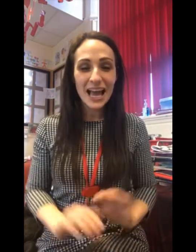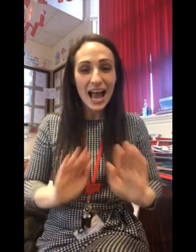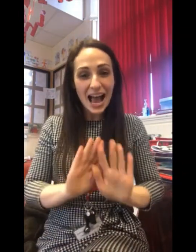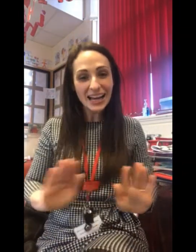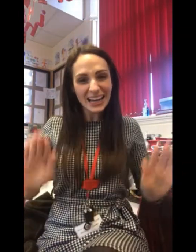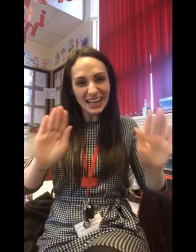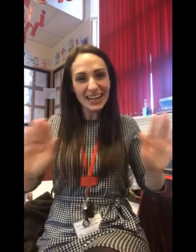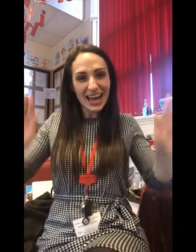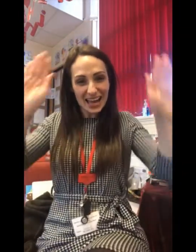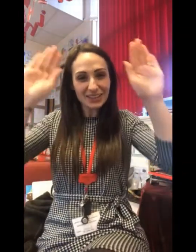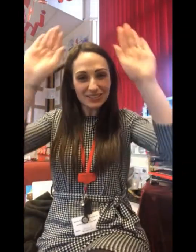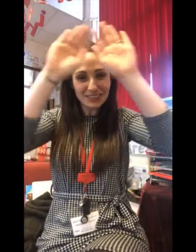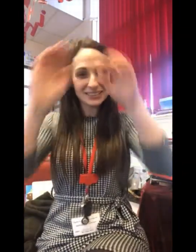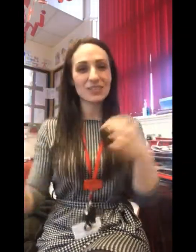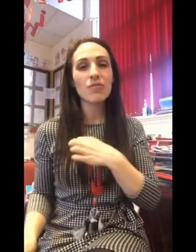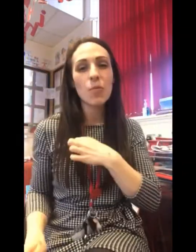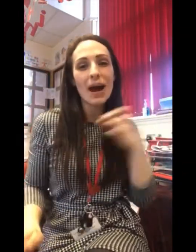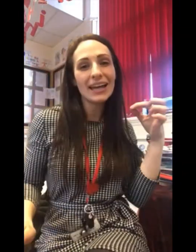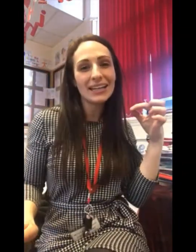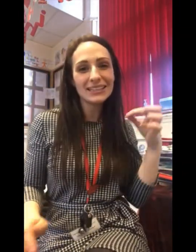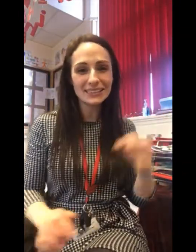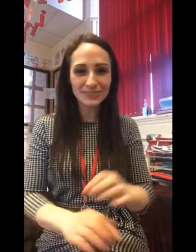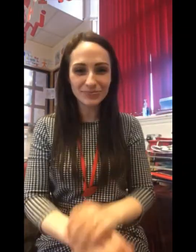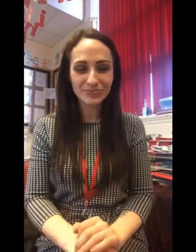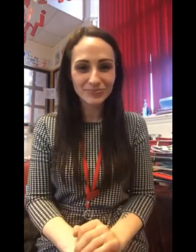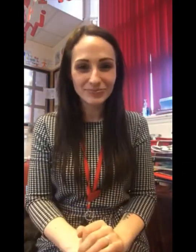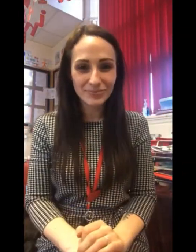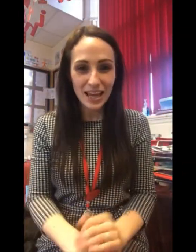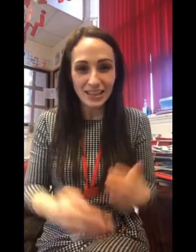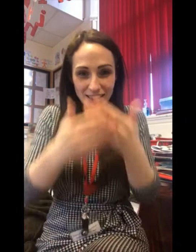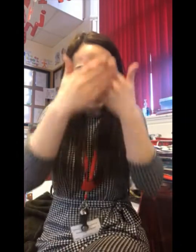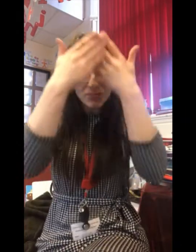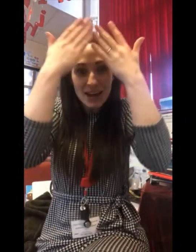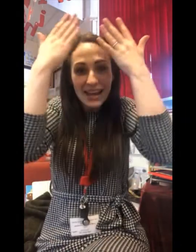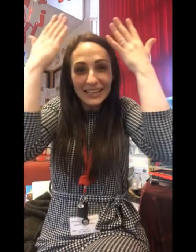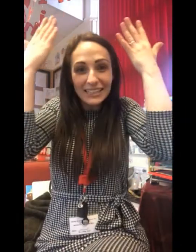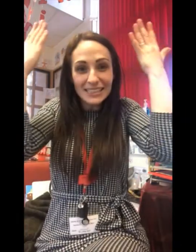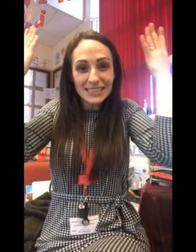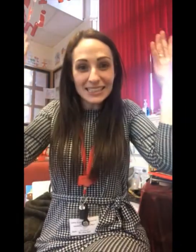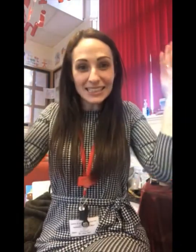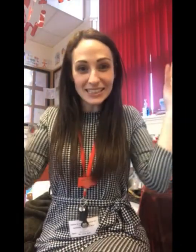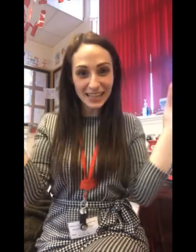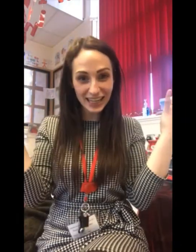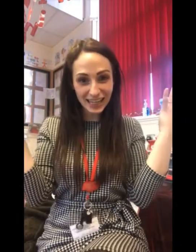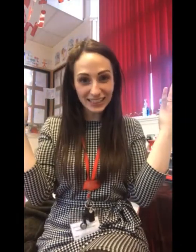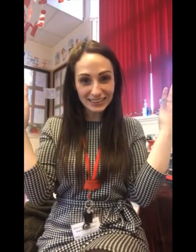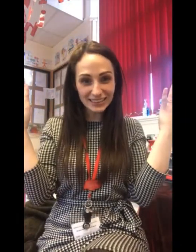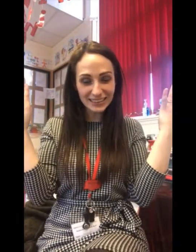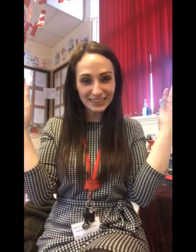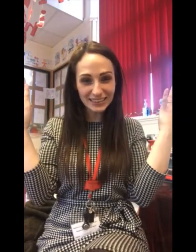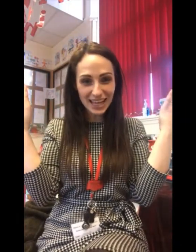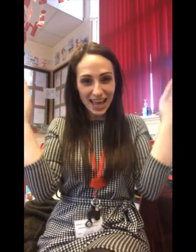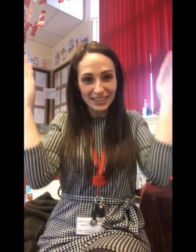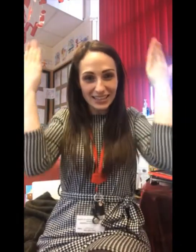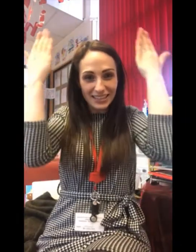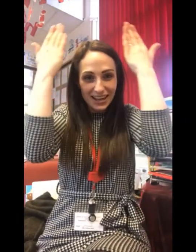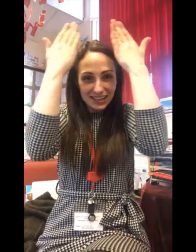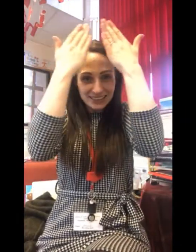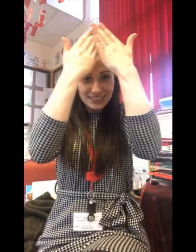and clouds of white, the bright blessed day, the dark sacred